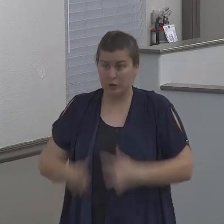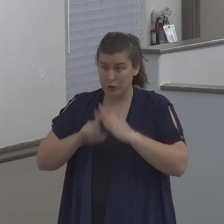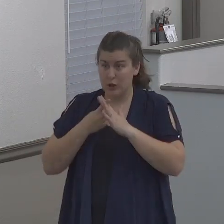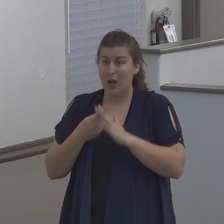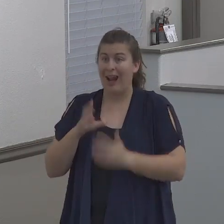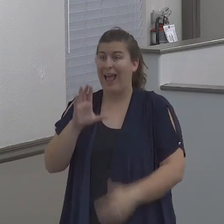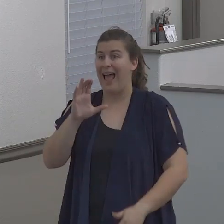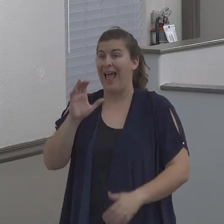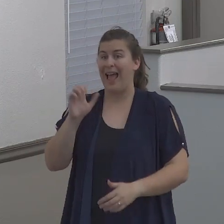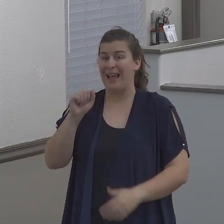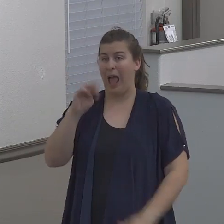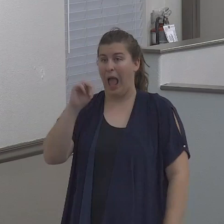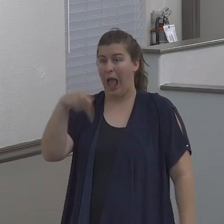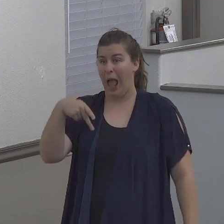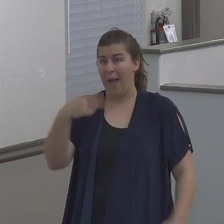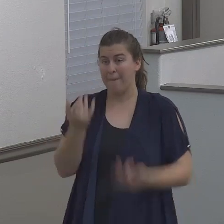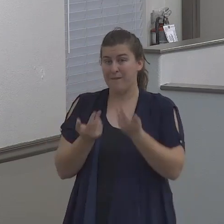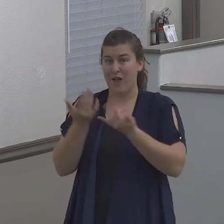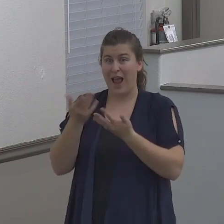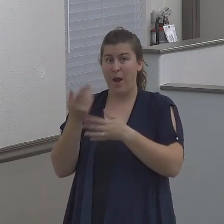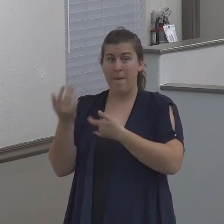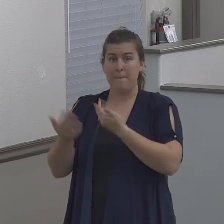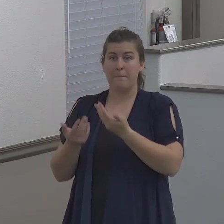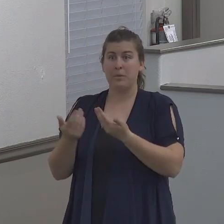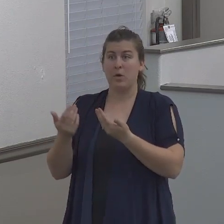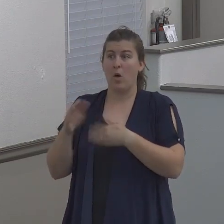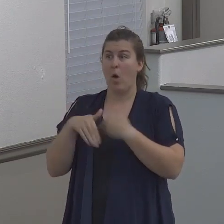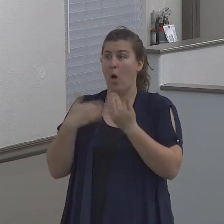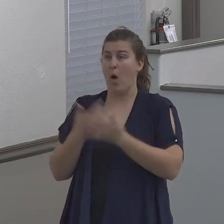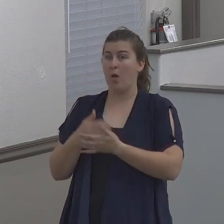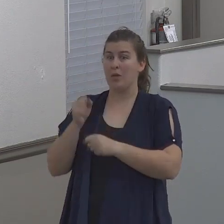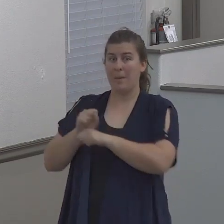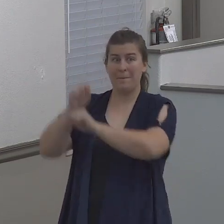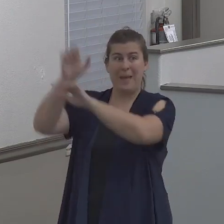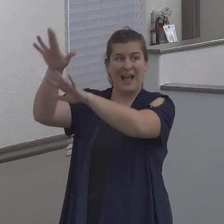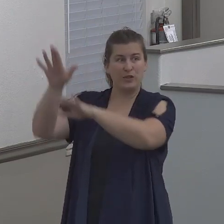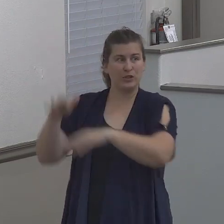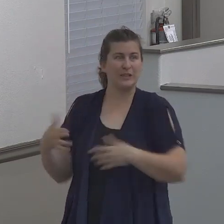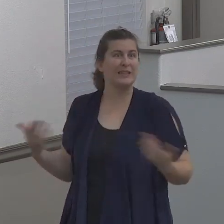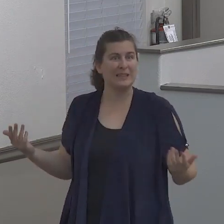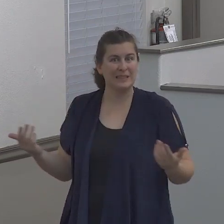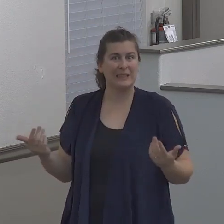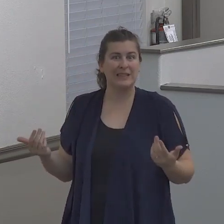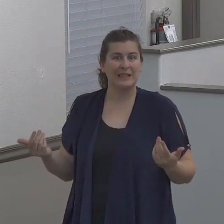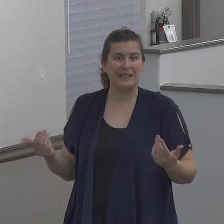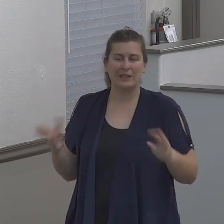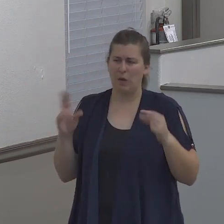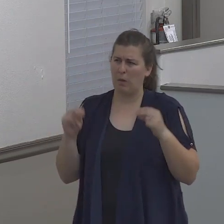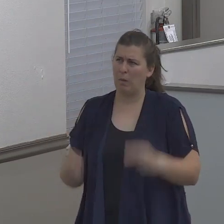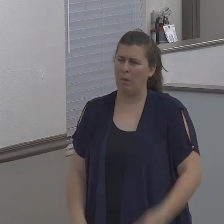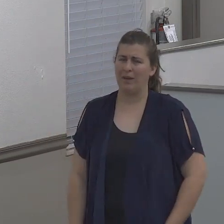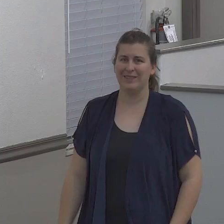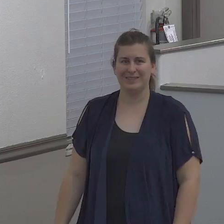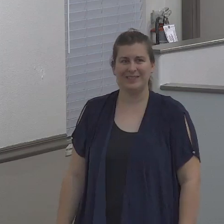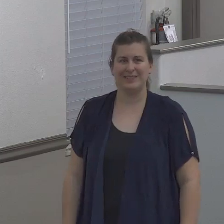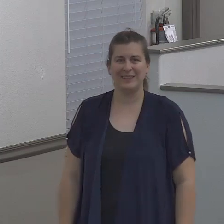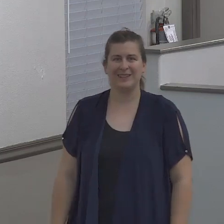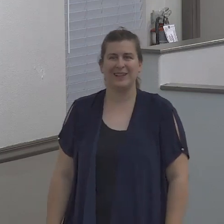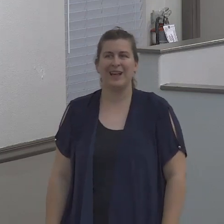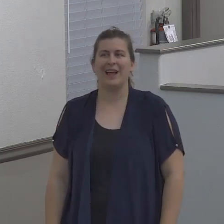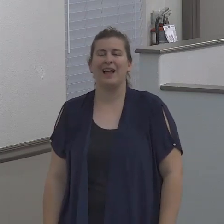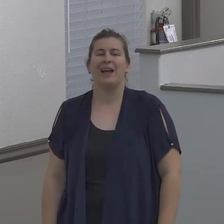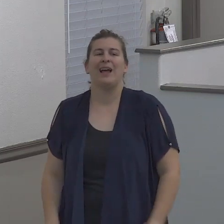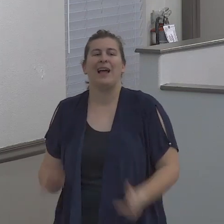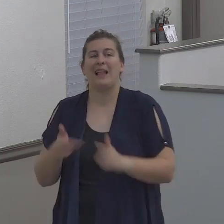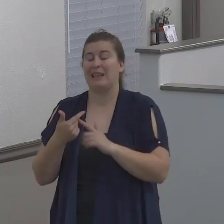what to do. I'm not going to start a campfire and burn down the whole mountain outside of Lincoln, Montana. I wasn't going